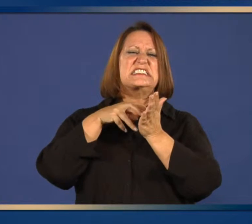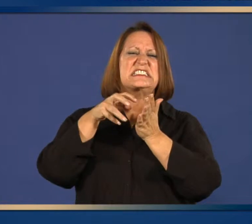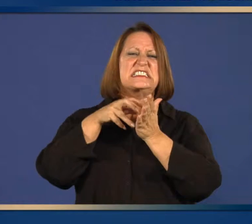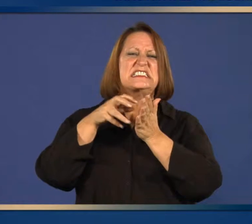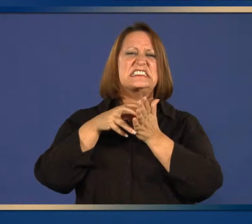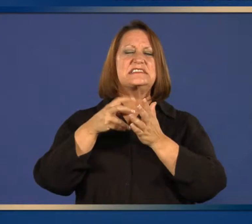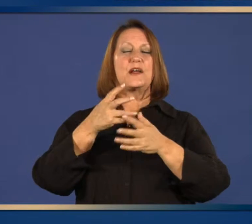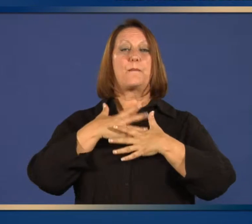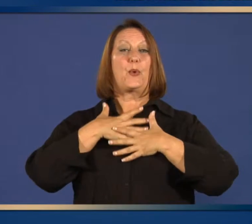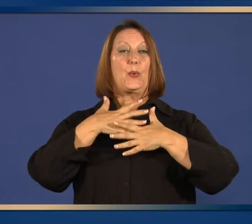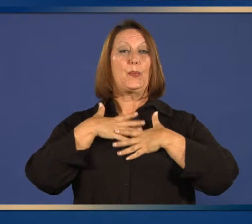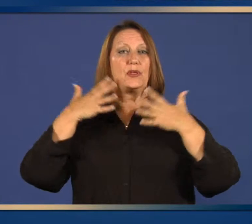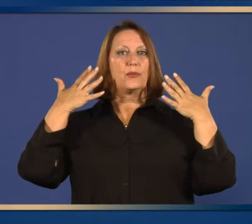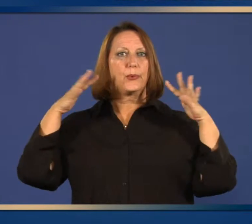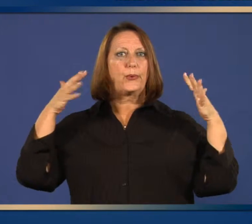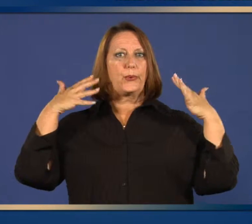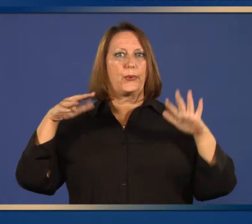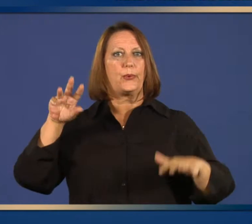wheezing,